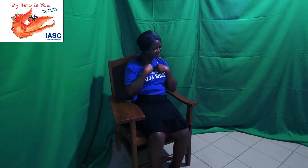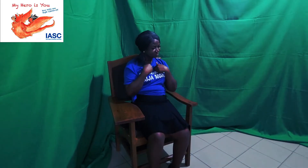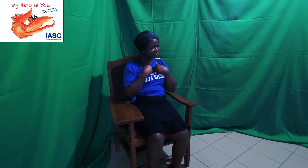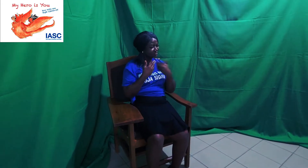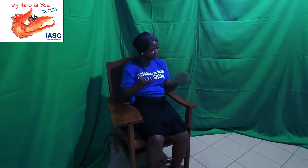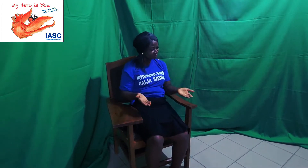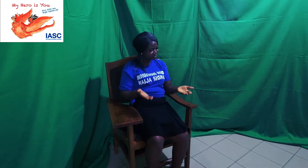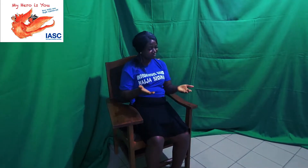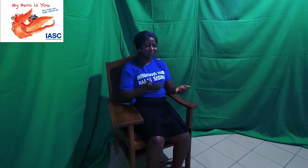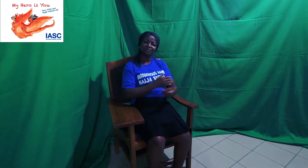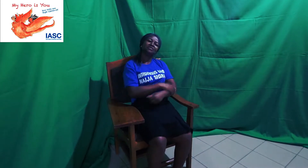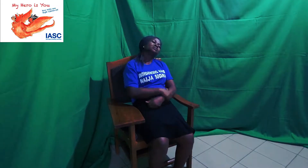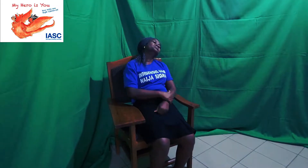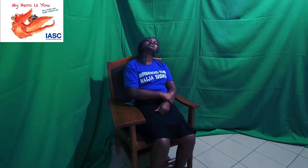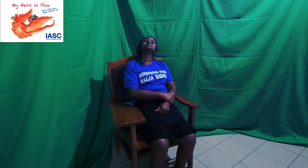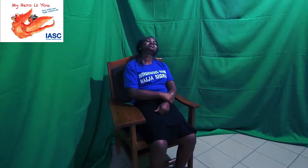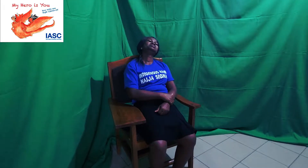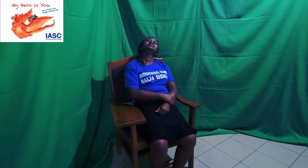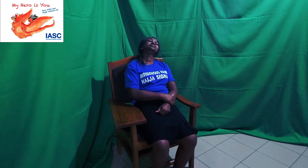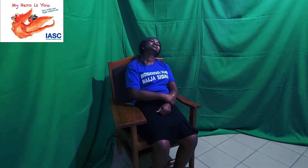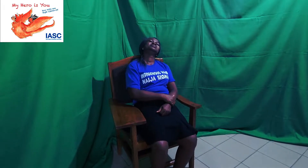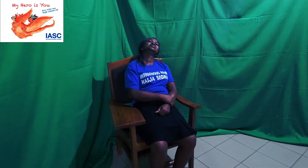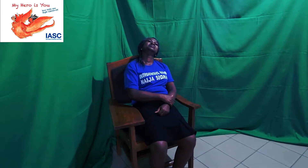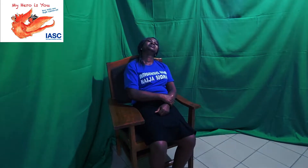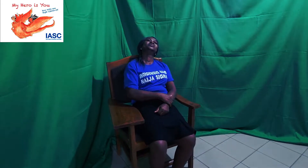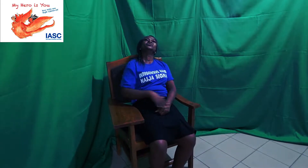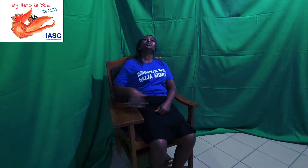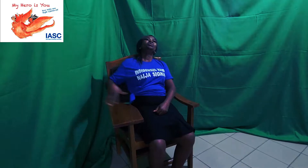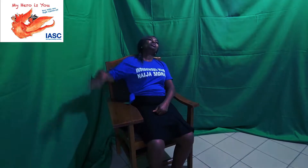the coronavirus to stop scaring her world.